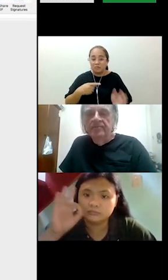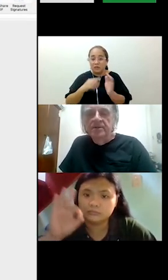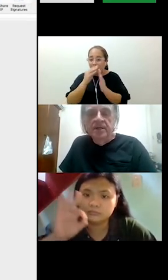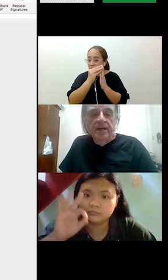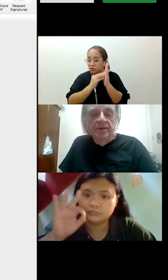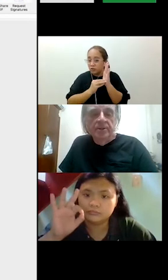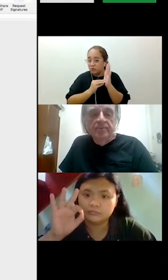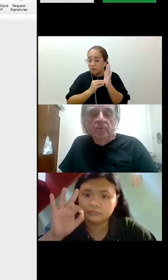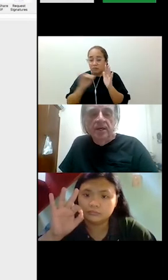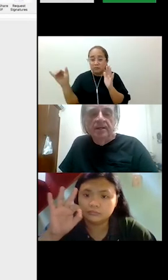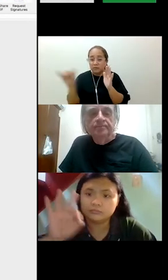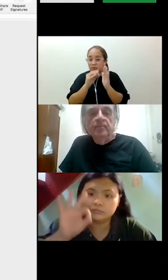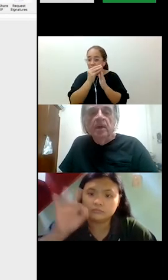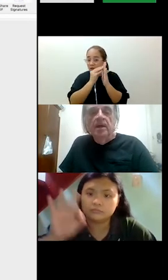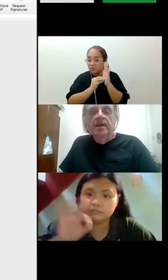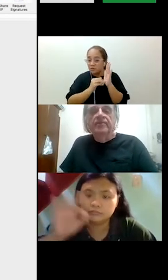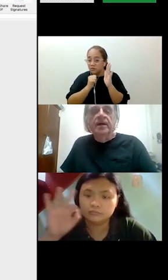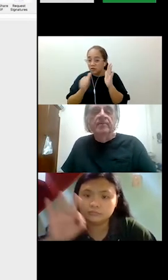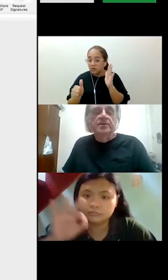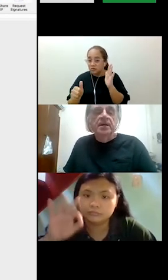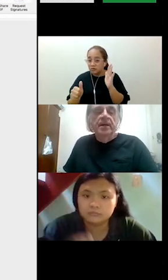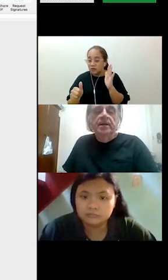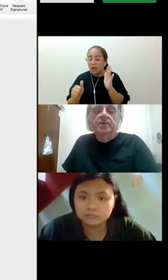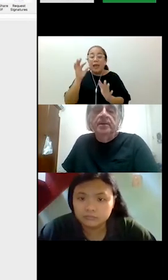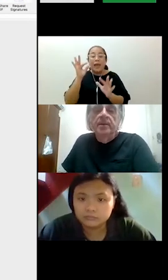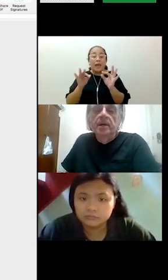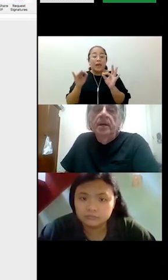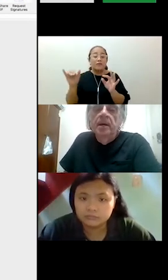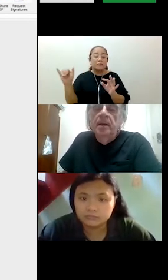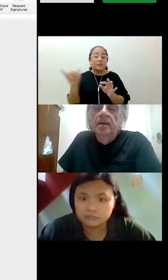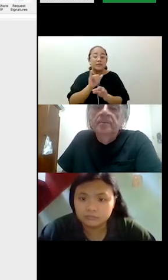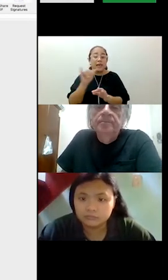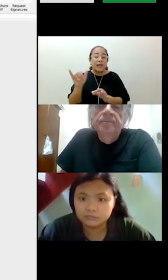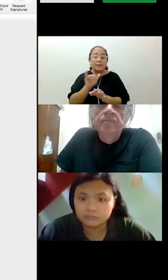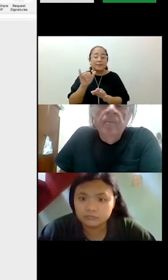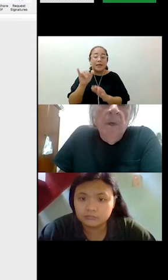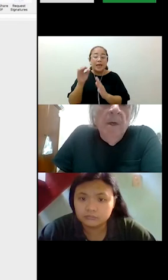Do they have the same hand shape or not? If they have the same hand shape,